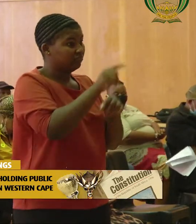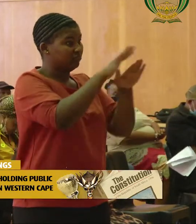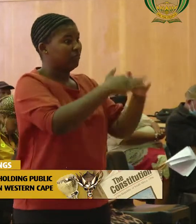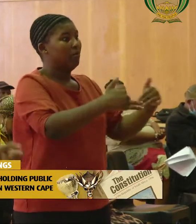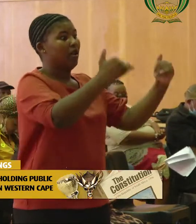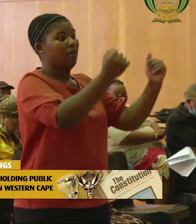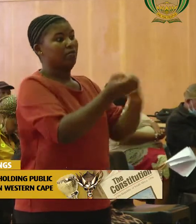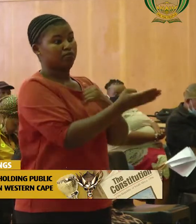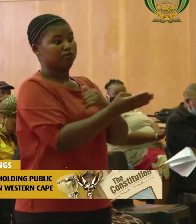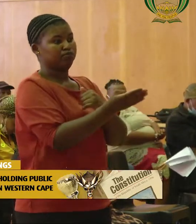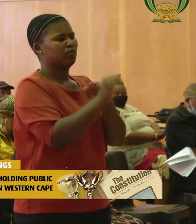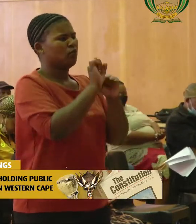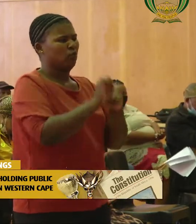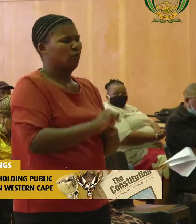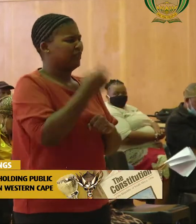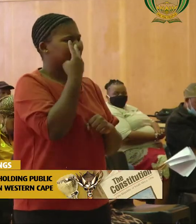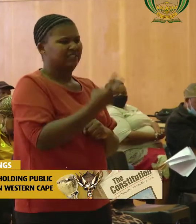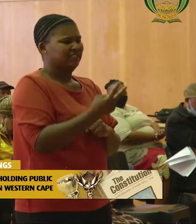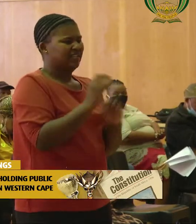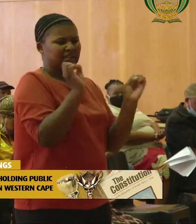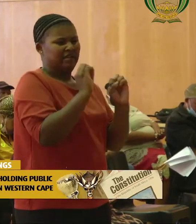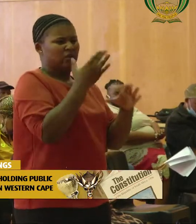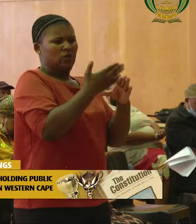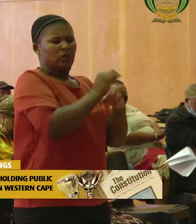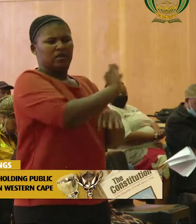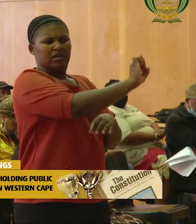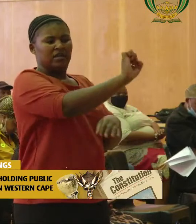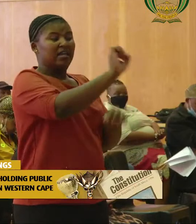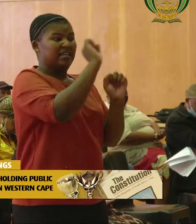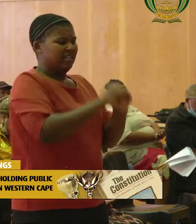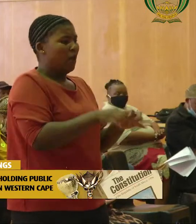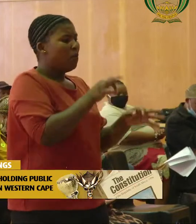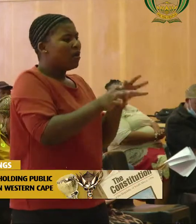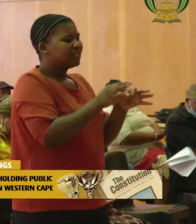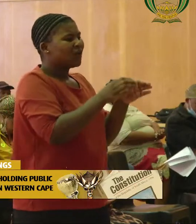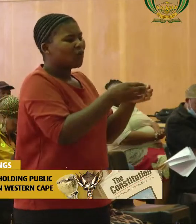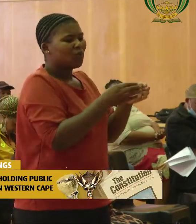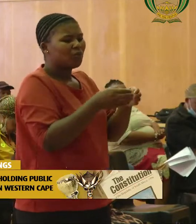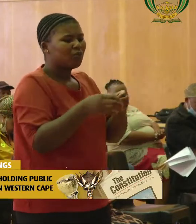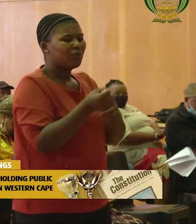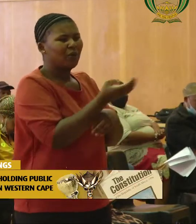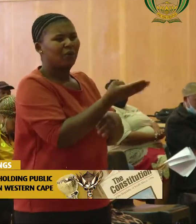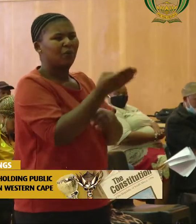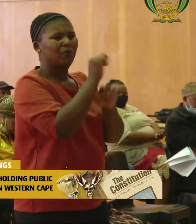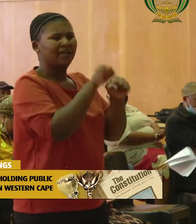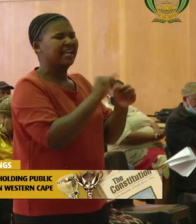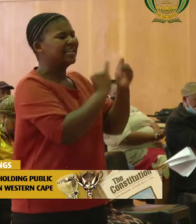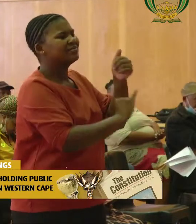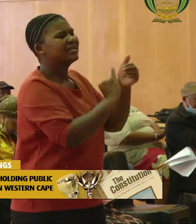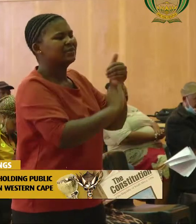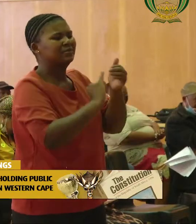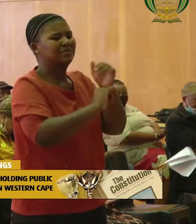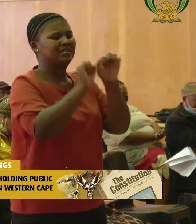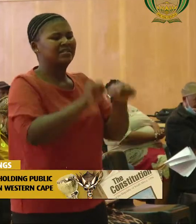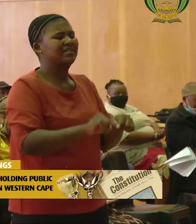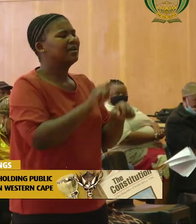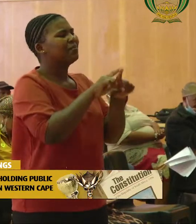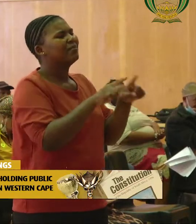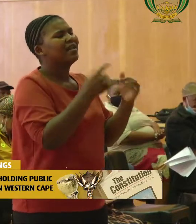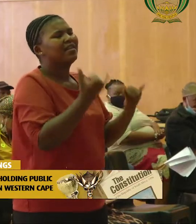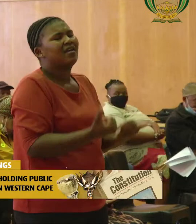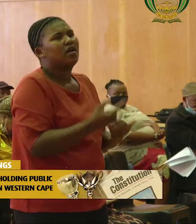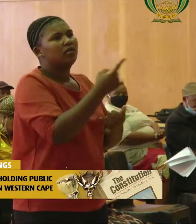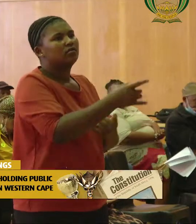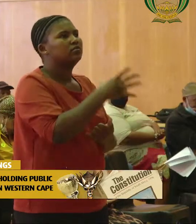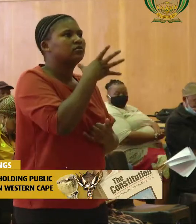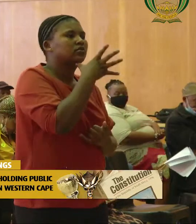eParlamente esingayiboni imisebenzi yayo ugqibeleni ngoba banguzithuzimele. Yenze loo nto